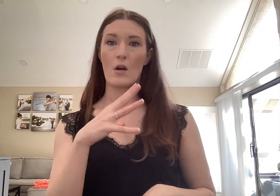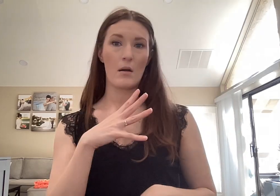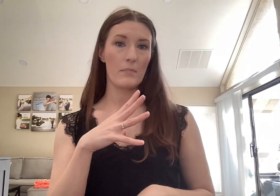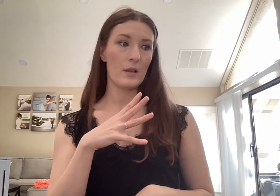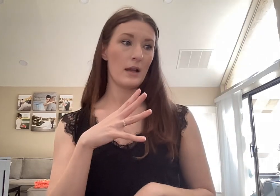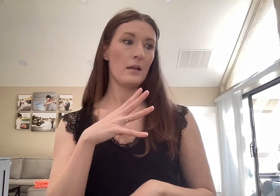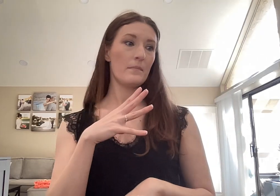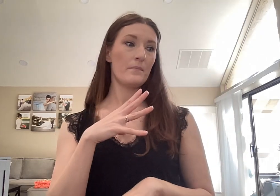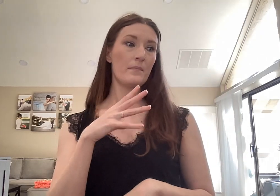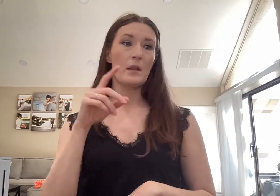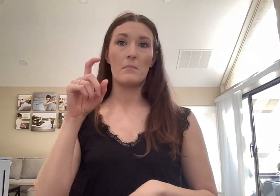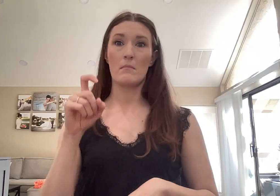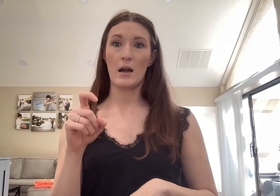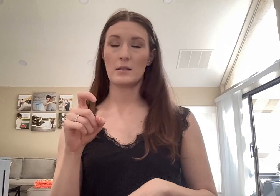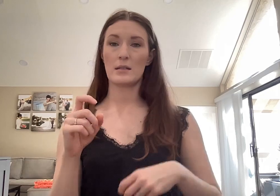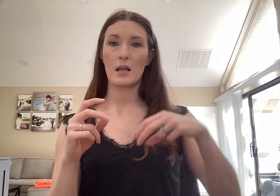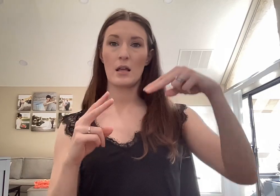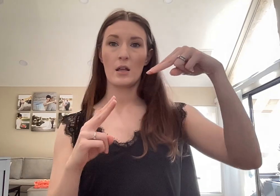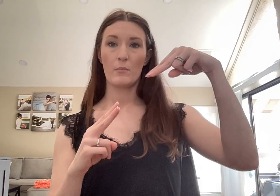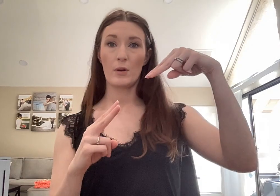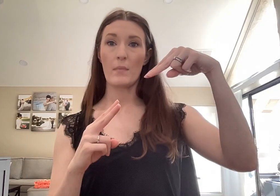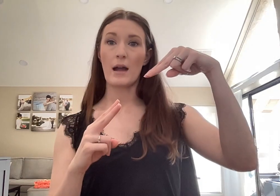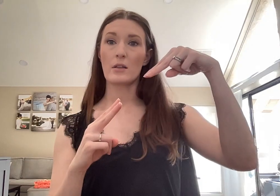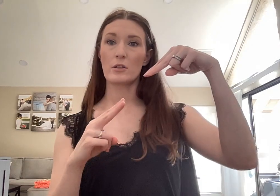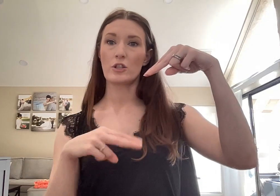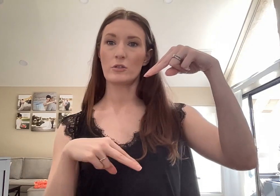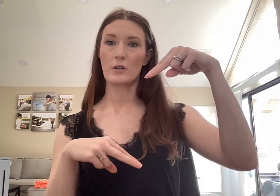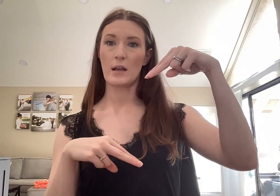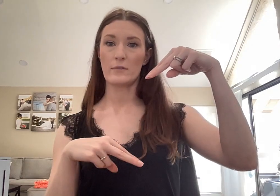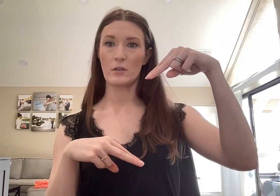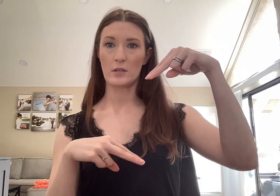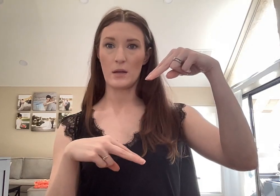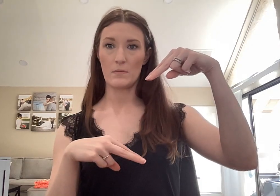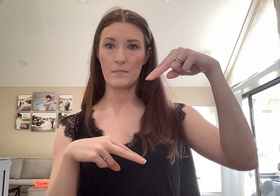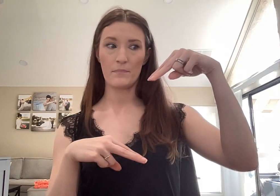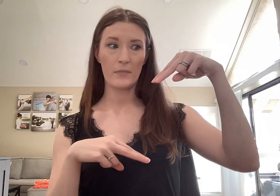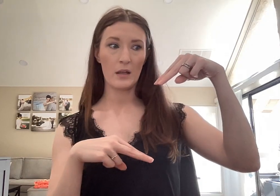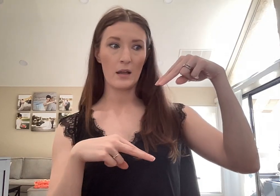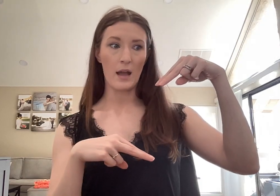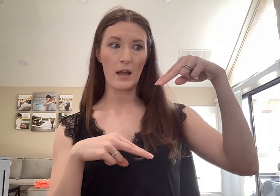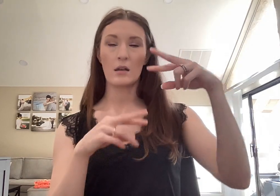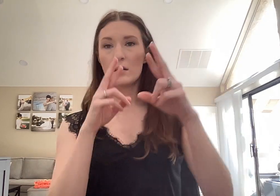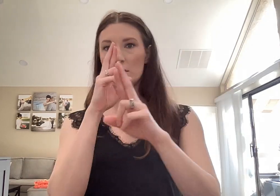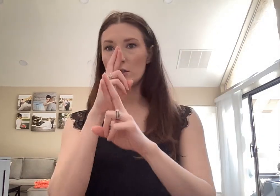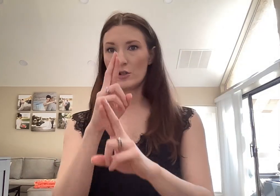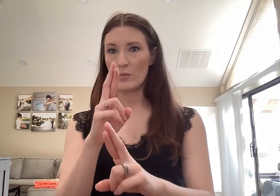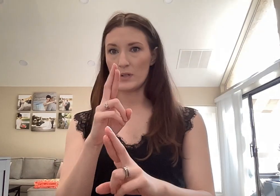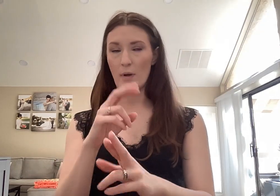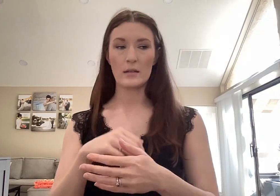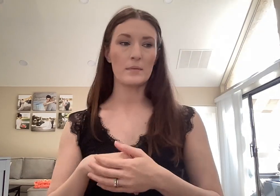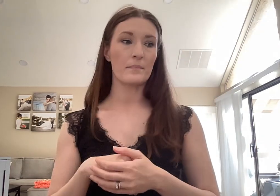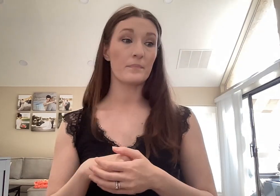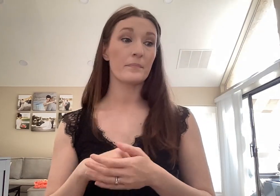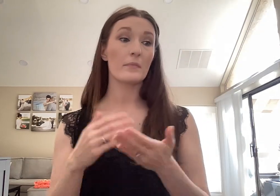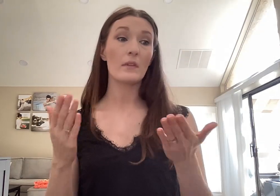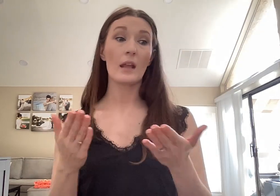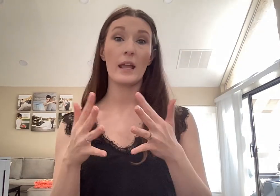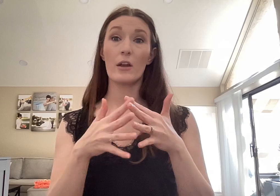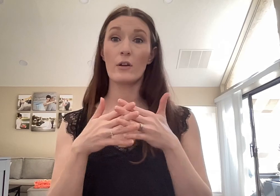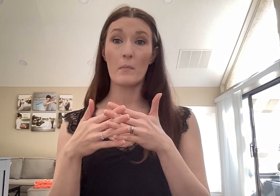Not polite. Must put them back. The children have to look down, okay, to show respect. Here in